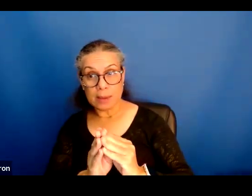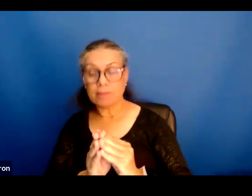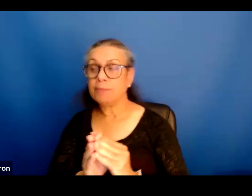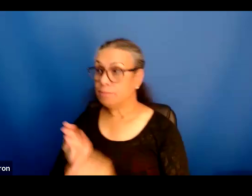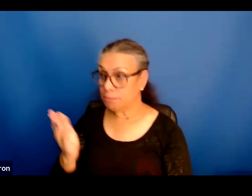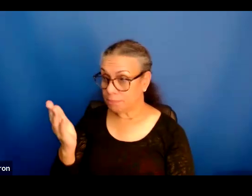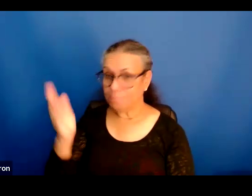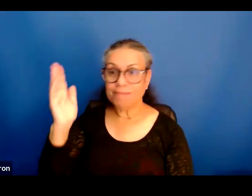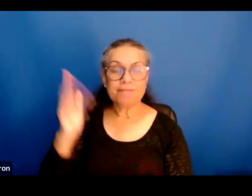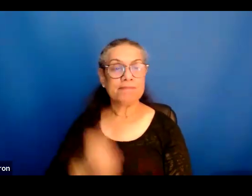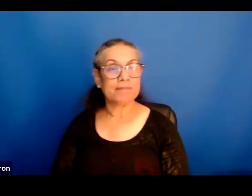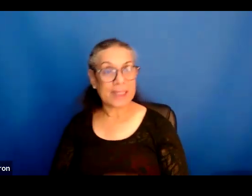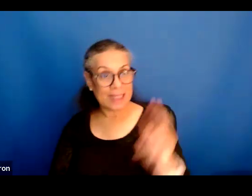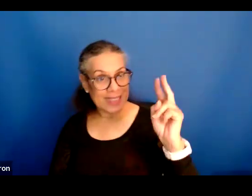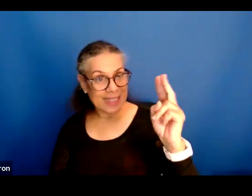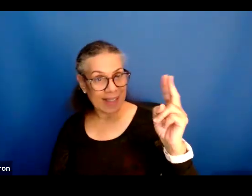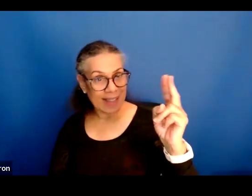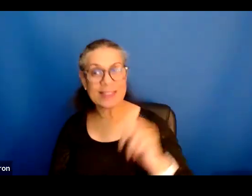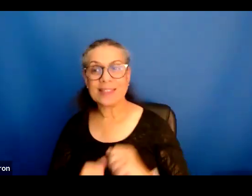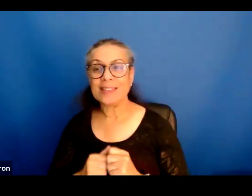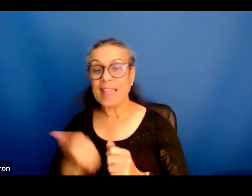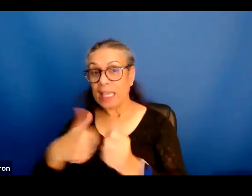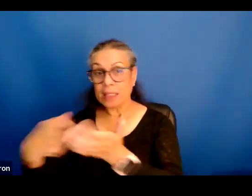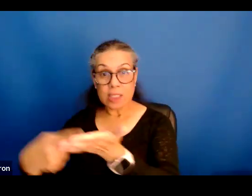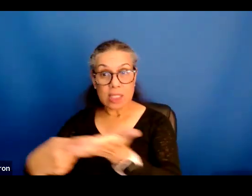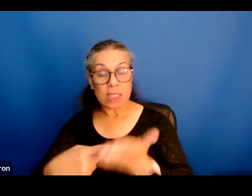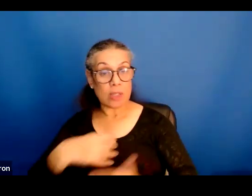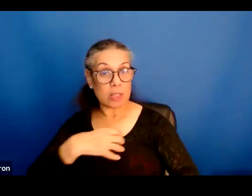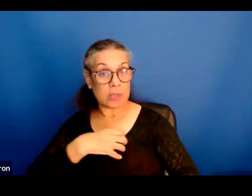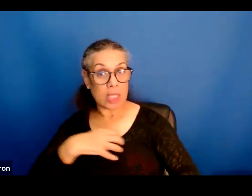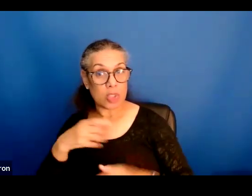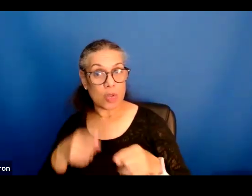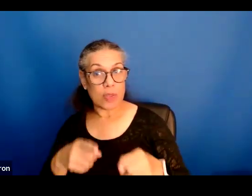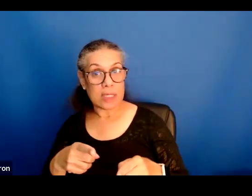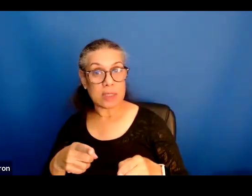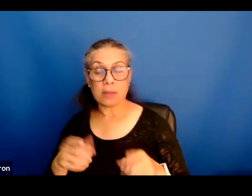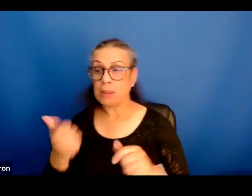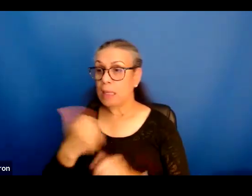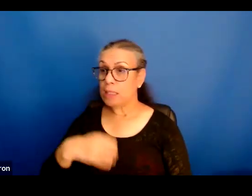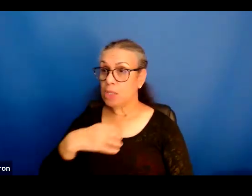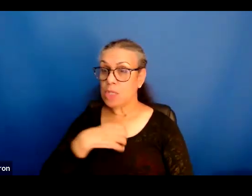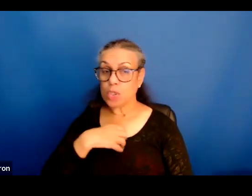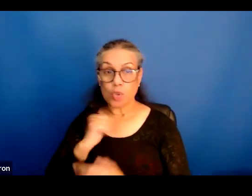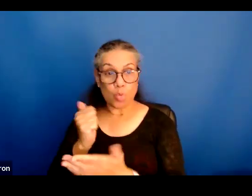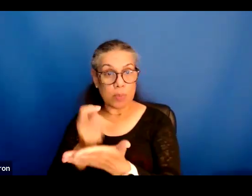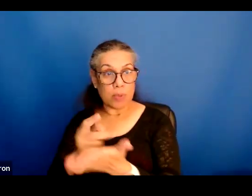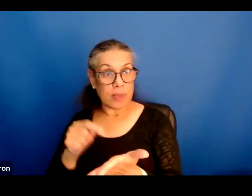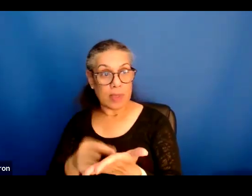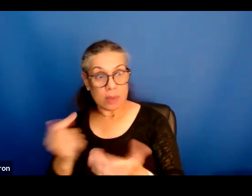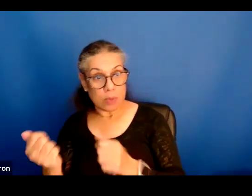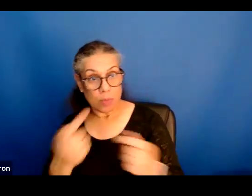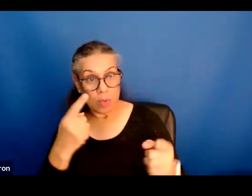A motion, thank you. Second. It sounds like a second. Any discussion or objection to the motion? Any objection to approving the motion by unanimous